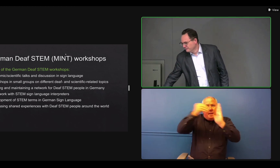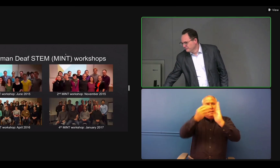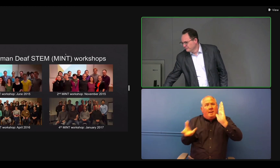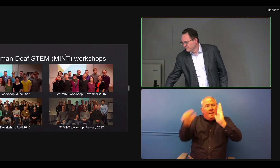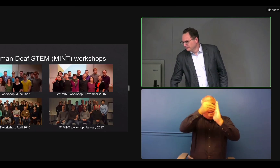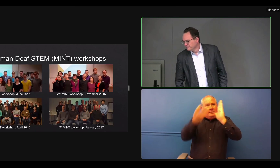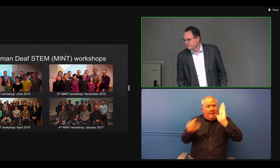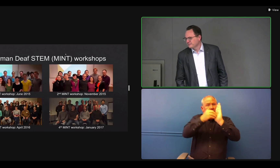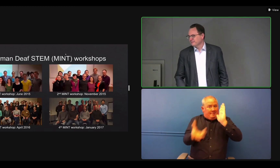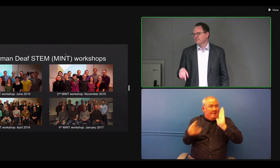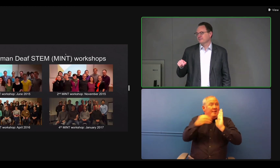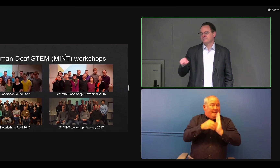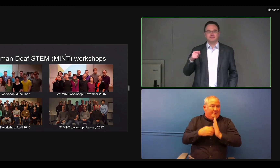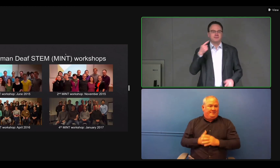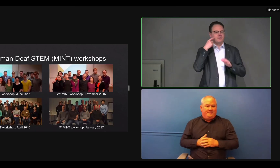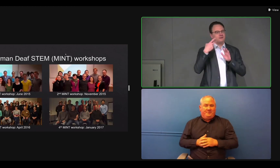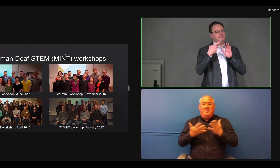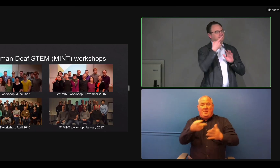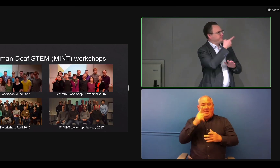through.